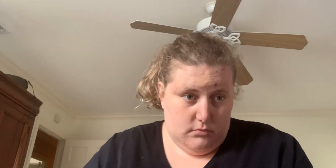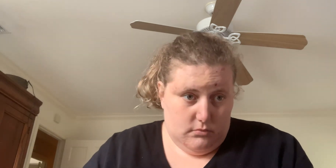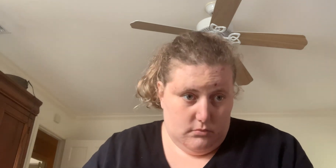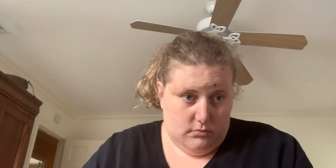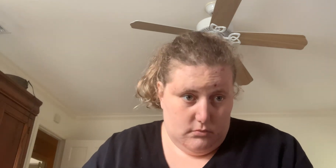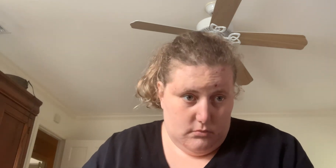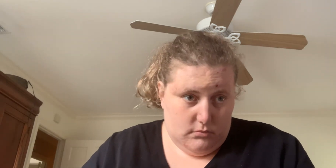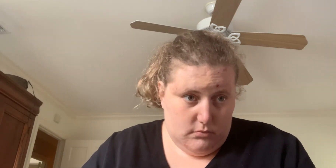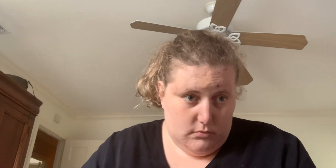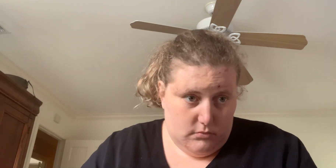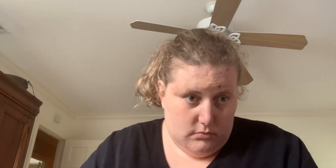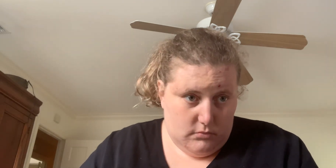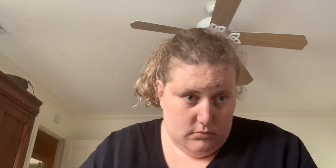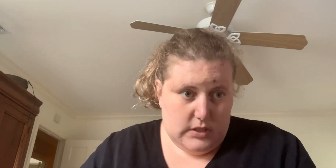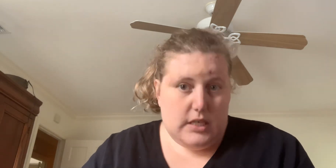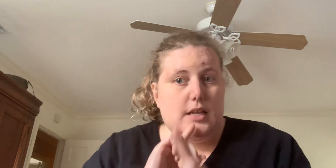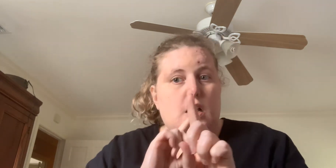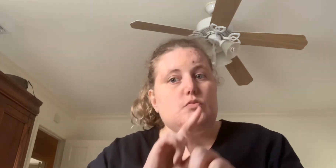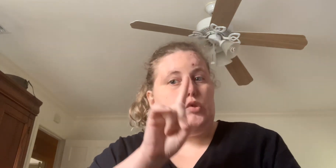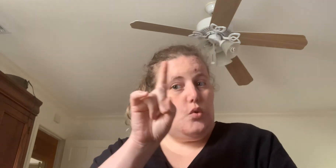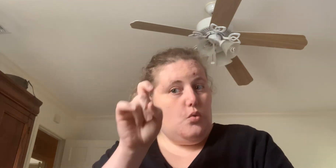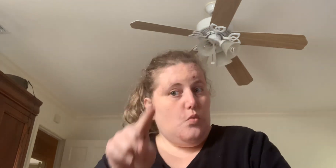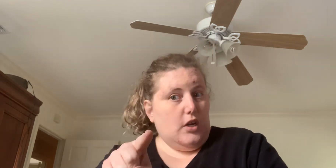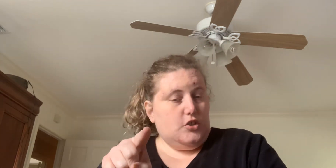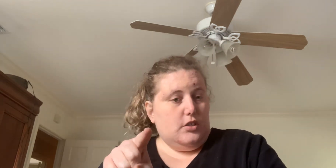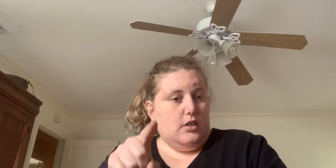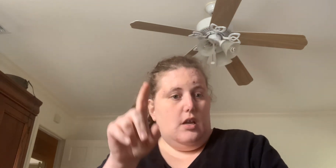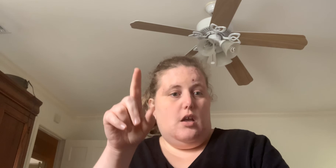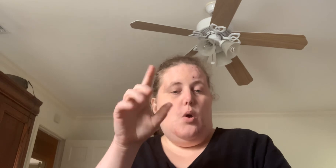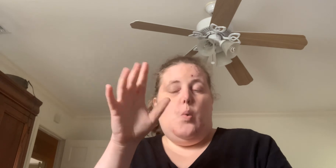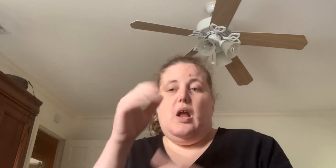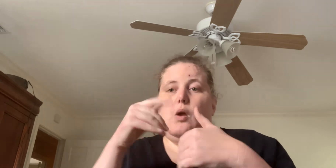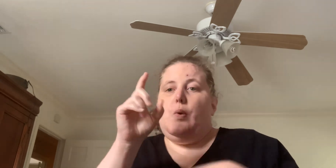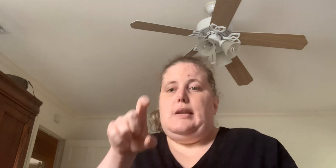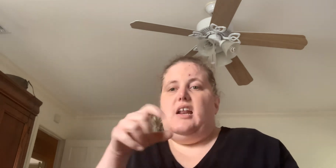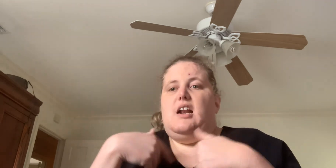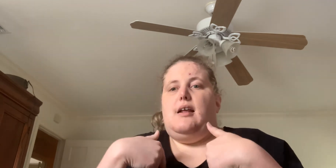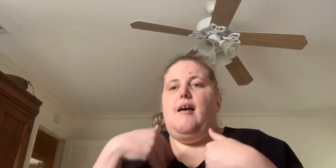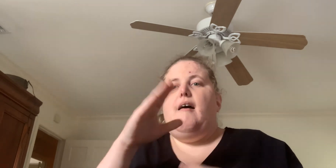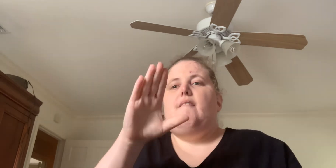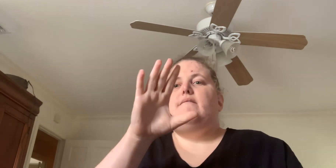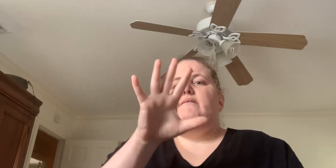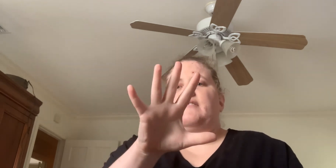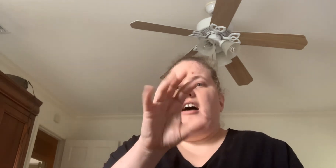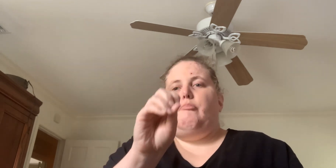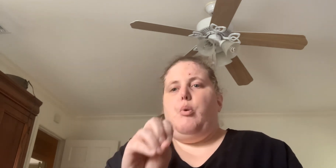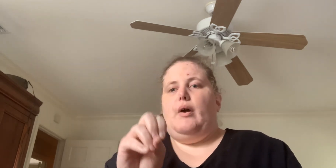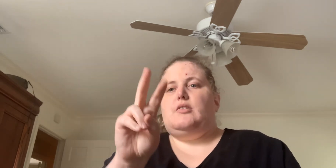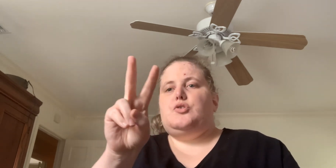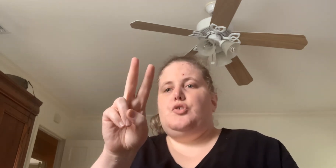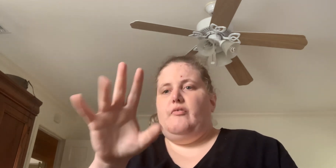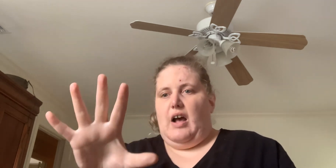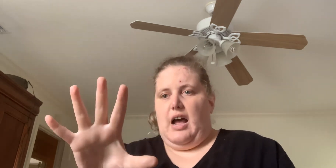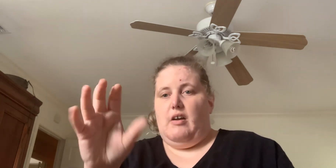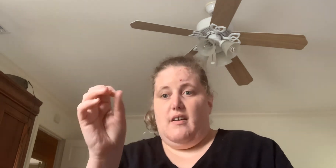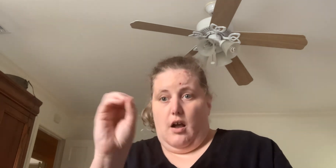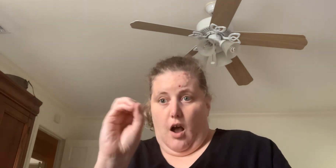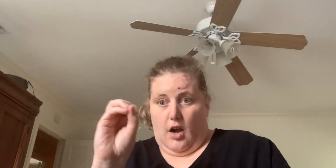So in answering our question, we need 5.25 moles of oxygen to react with 7 moles of aluminum